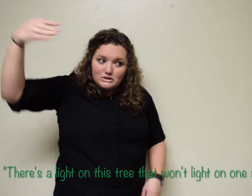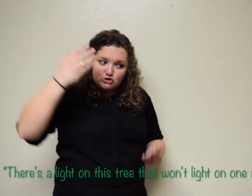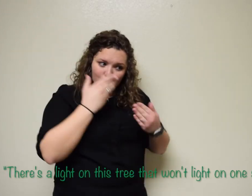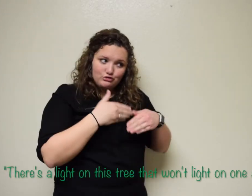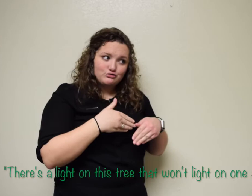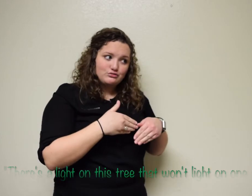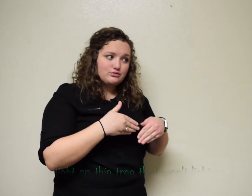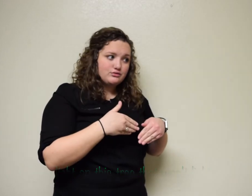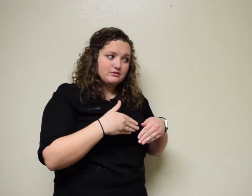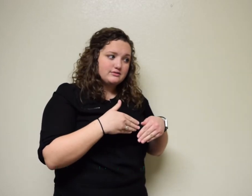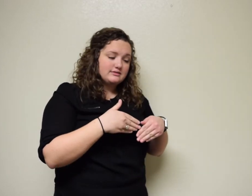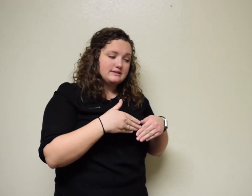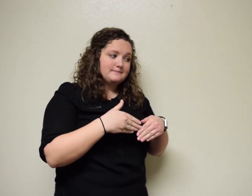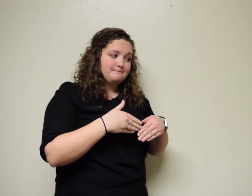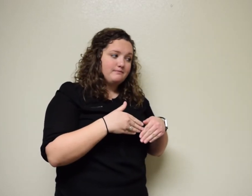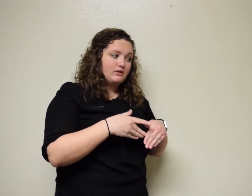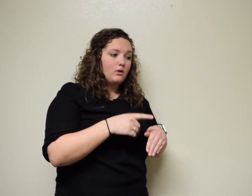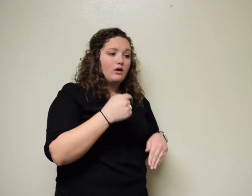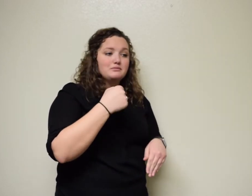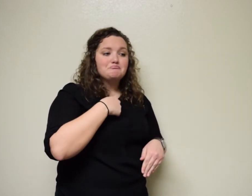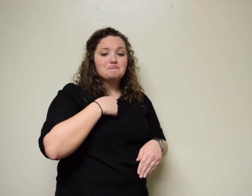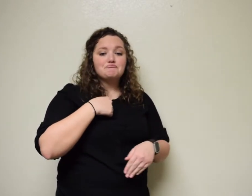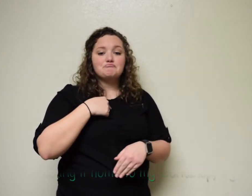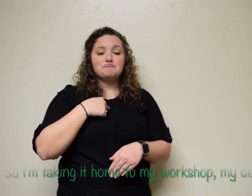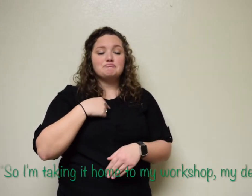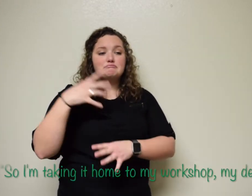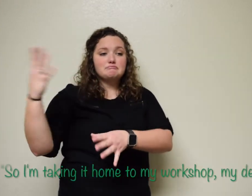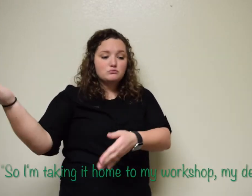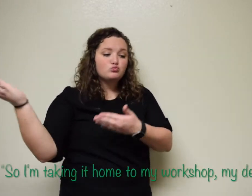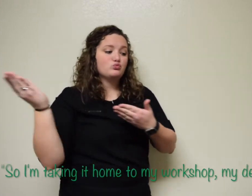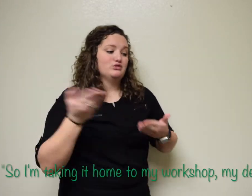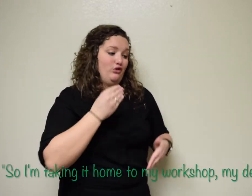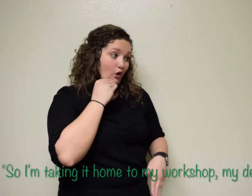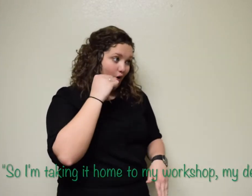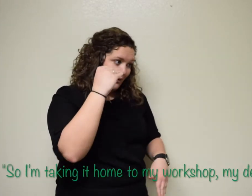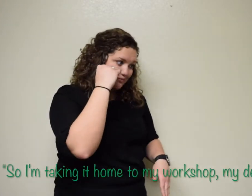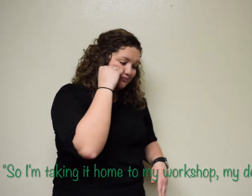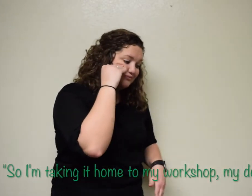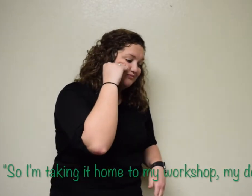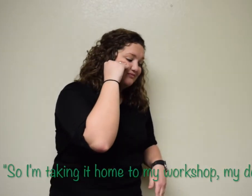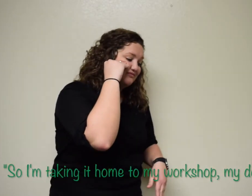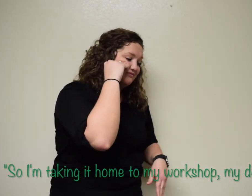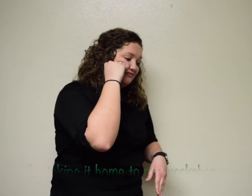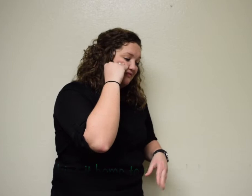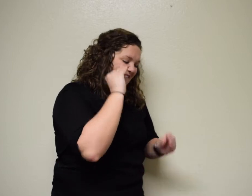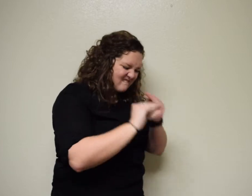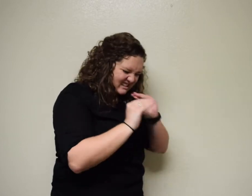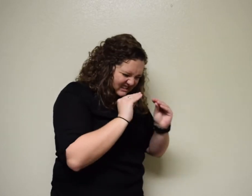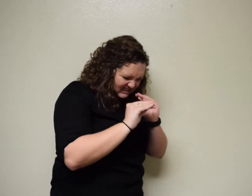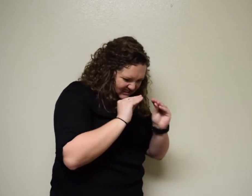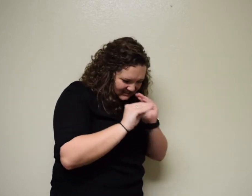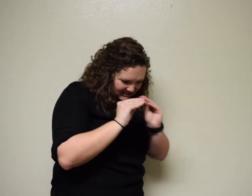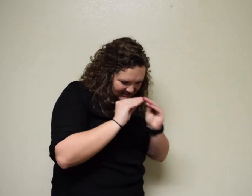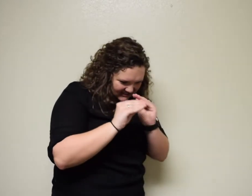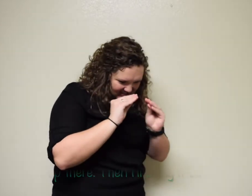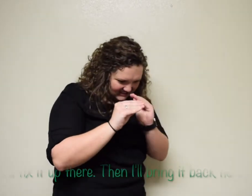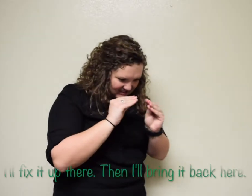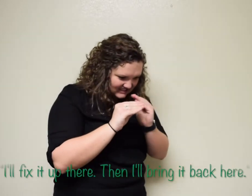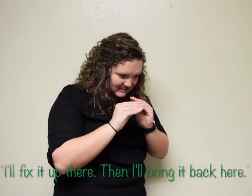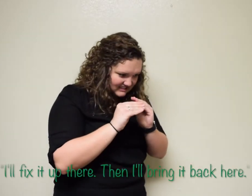won't light on one side so I'm taking it home to my workshop my dear I'll fix it up there